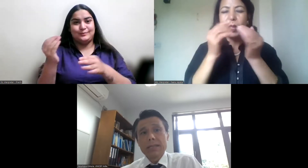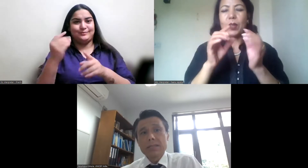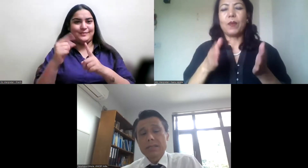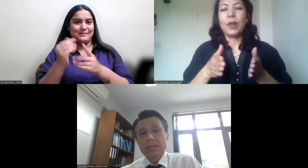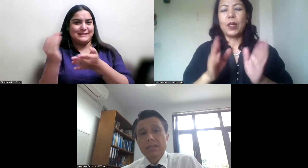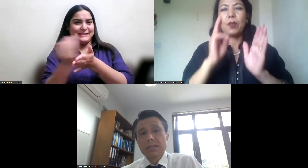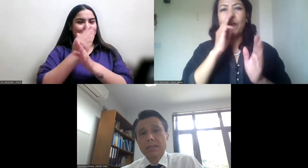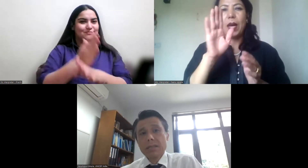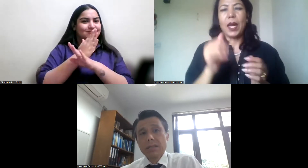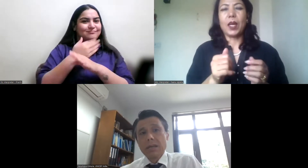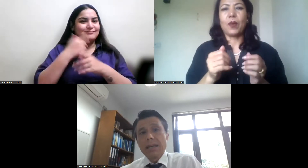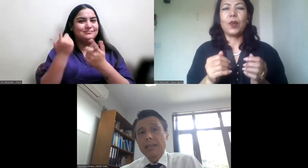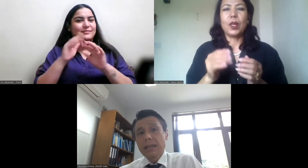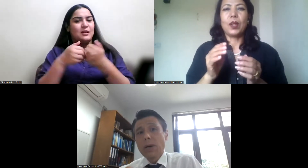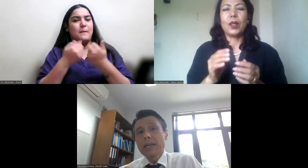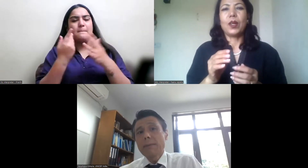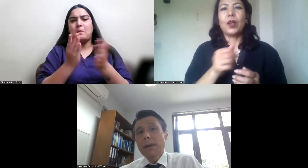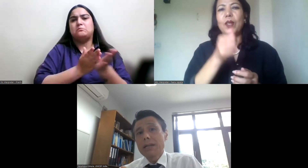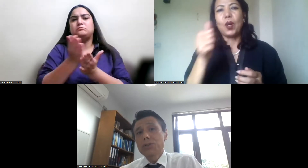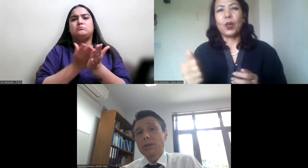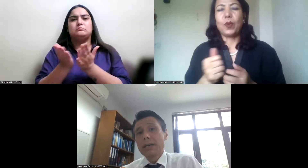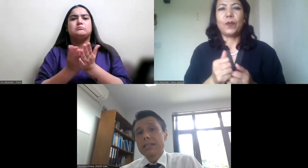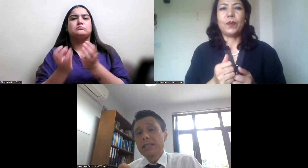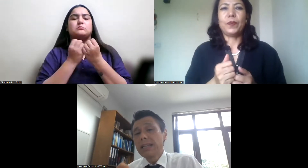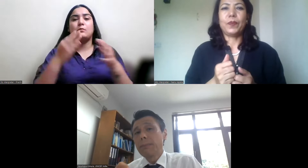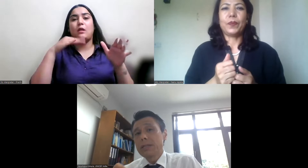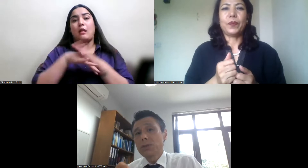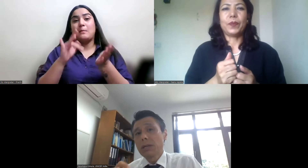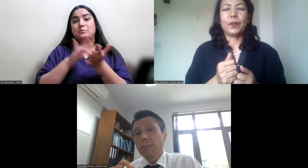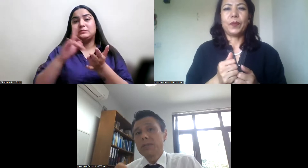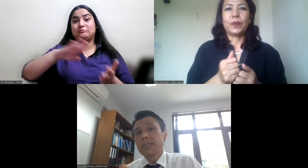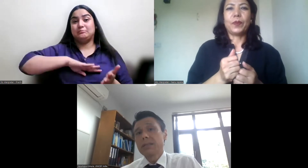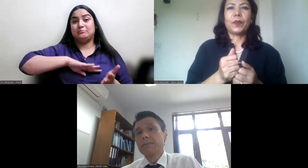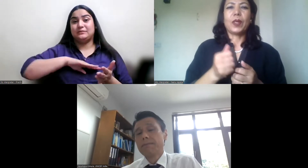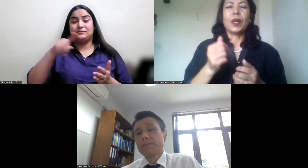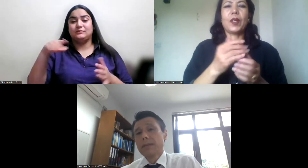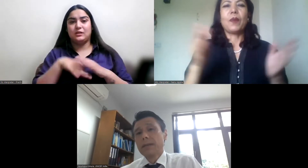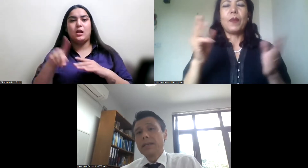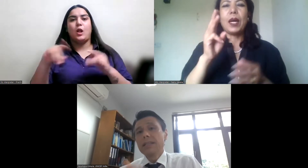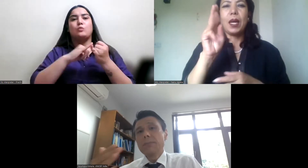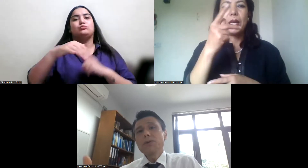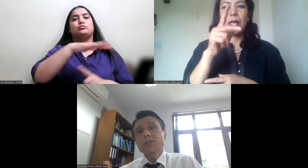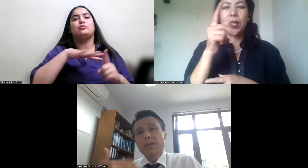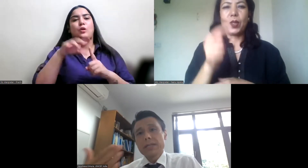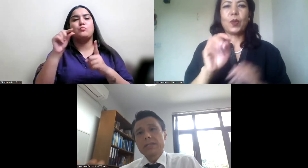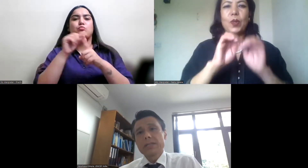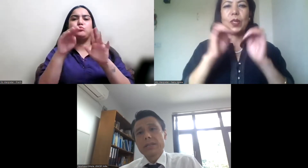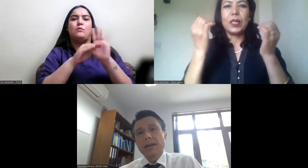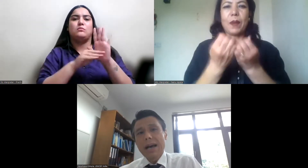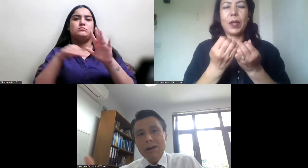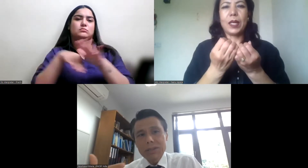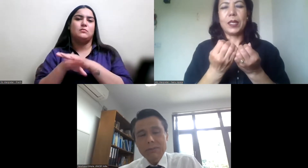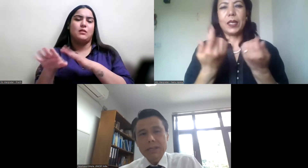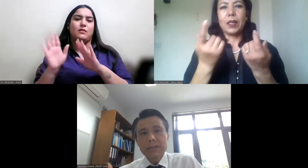sectoral lens. And the one in Maharashtra is led by social policy. It